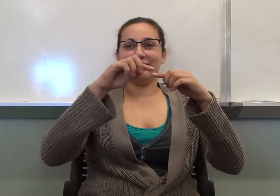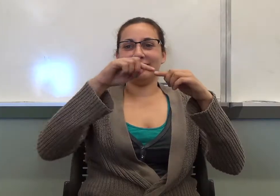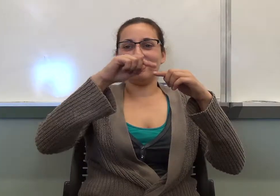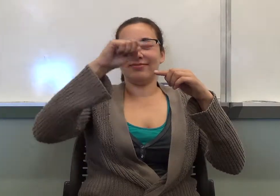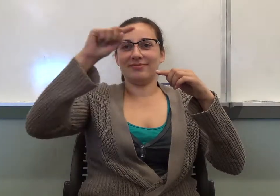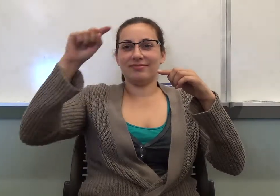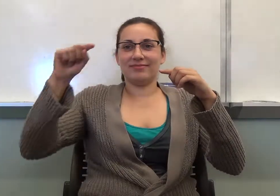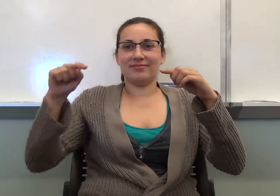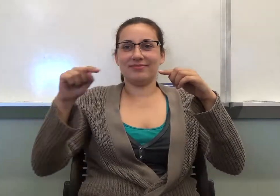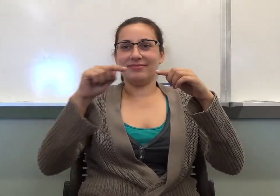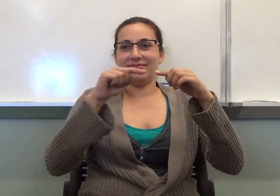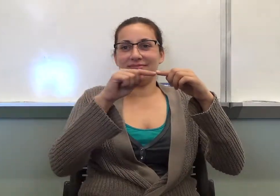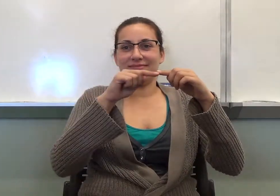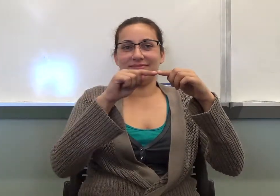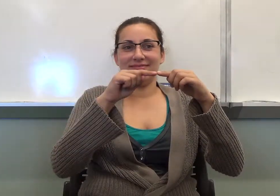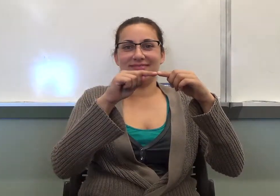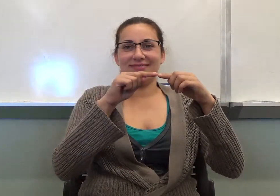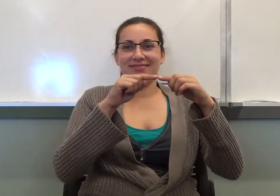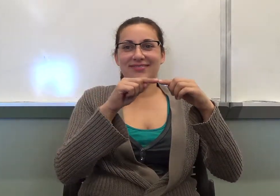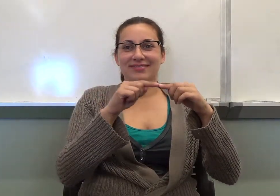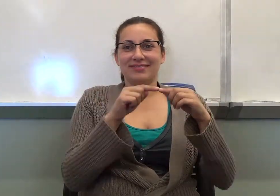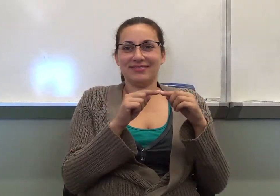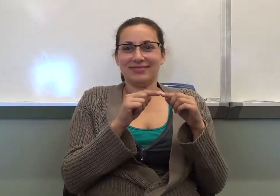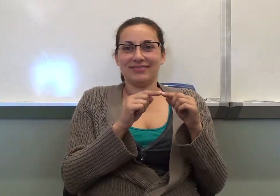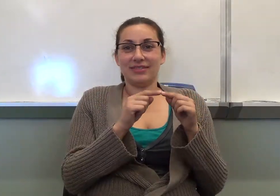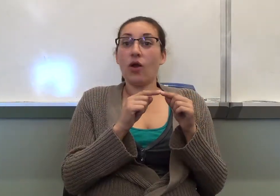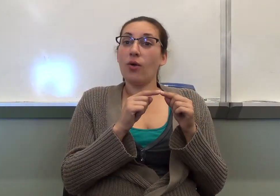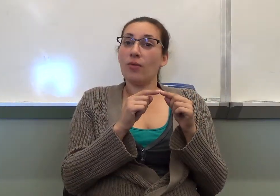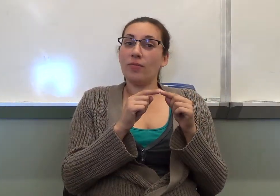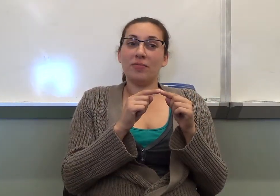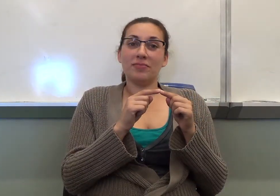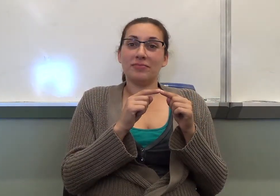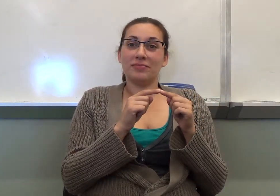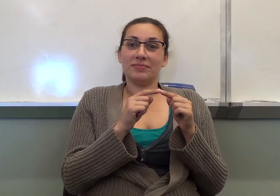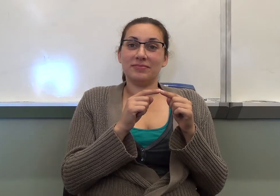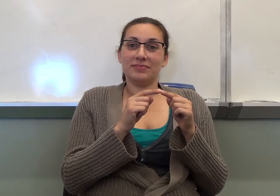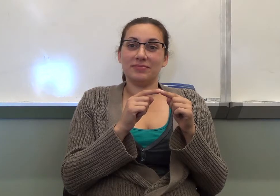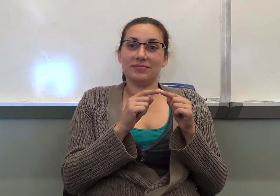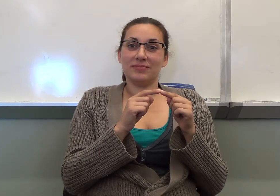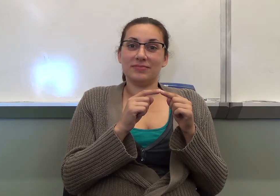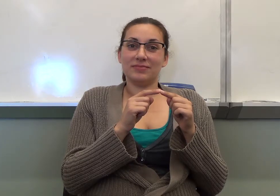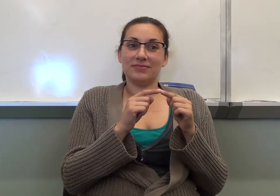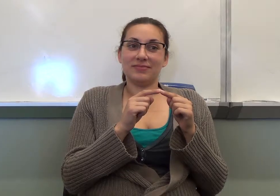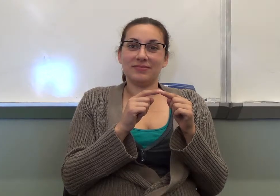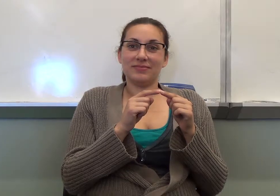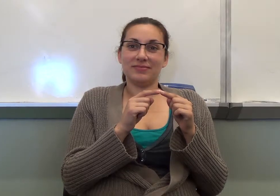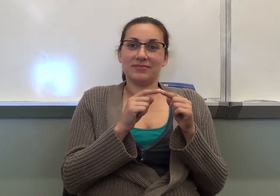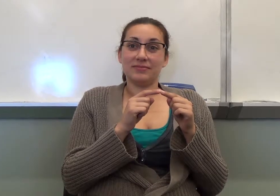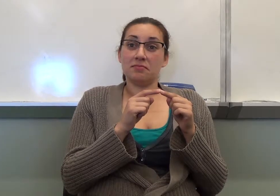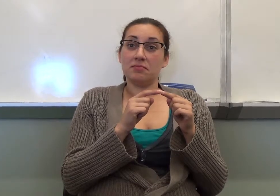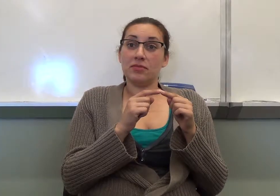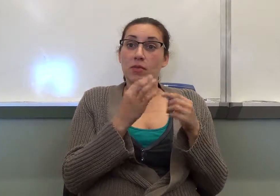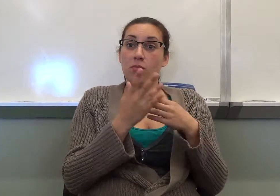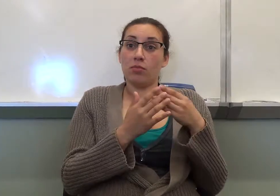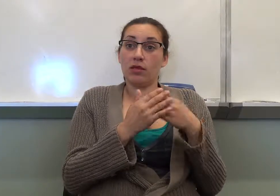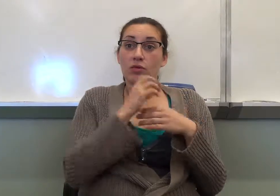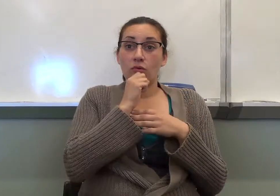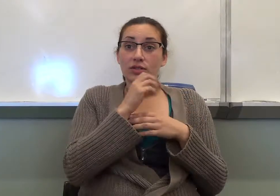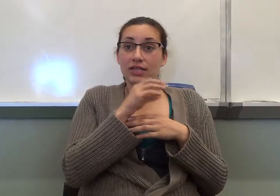more like a parallelogram. And what's the top side of the parallelogram, which we call the base of the